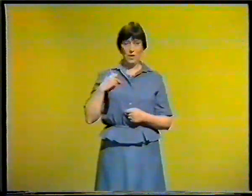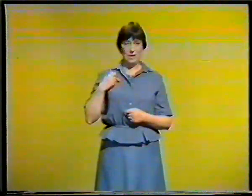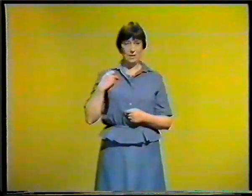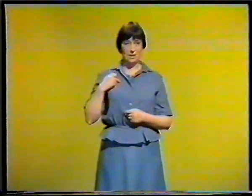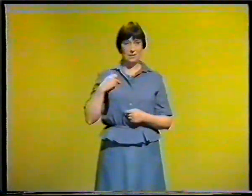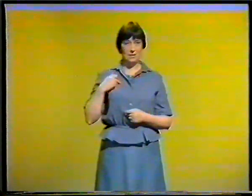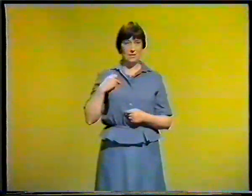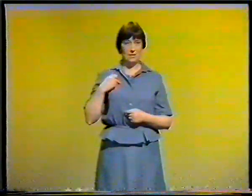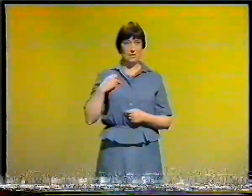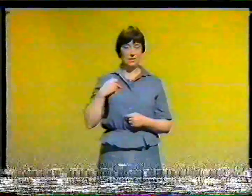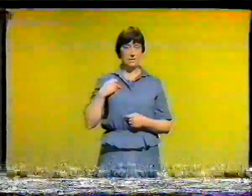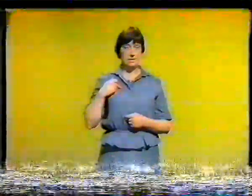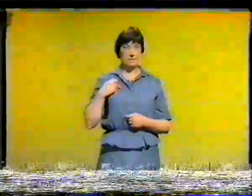toilet,